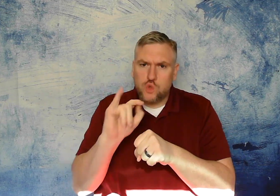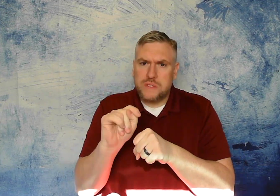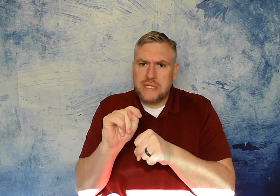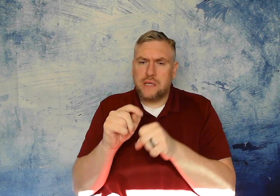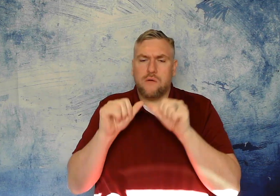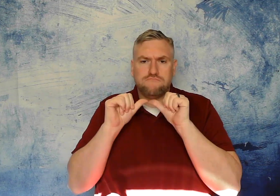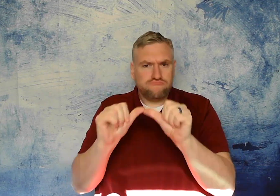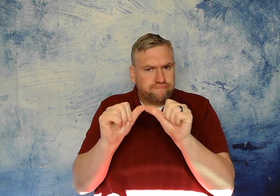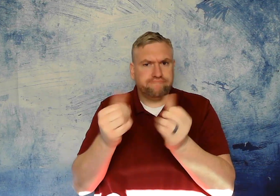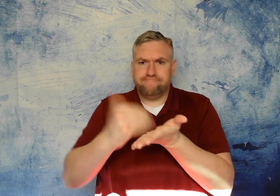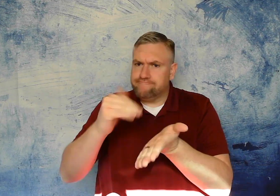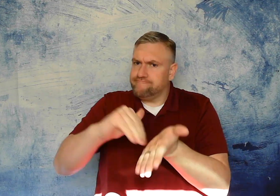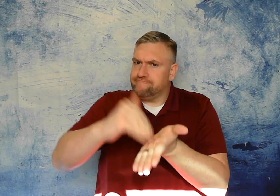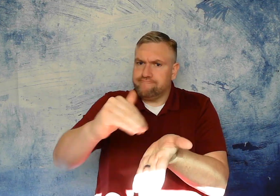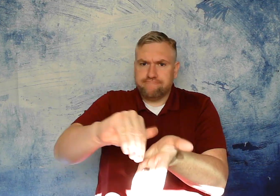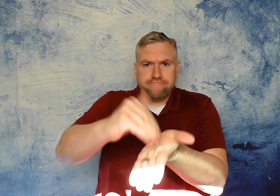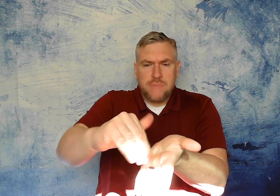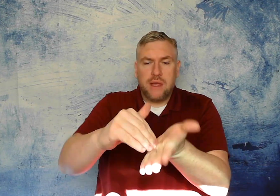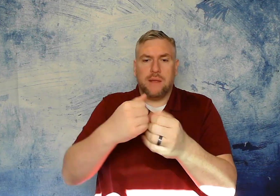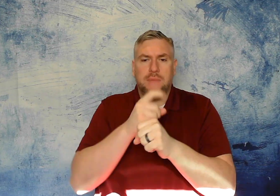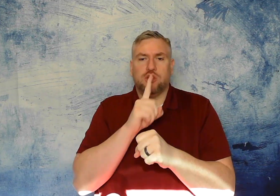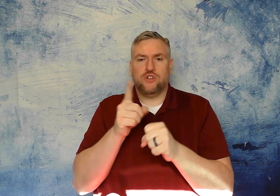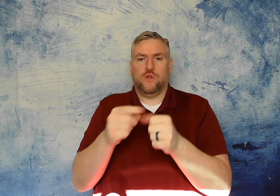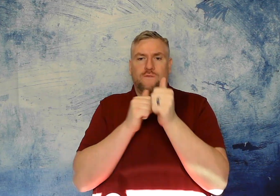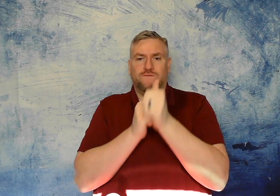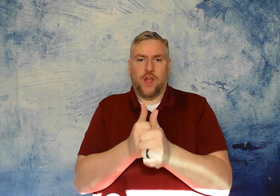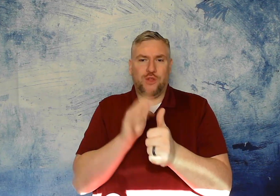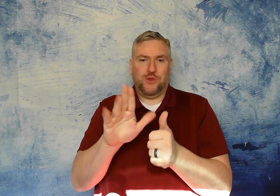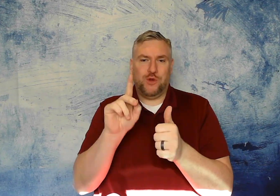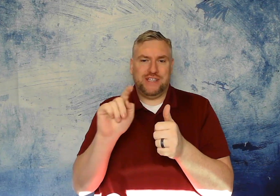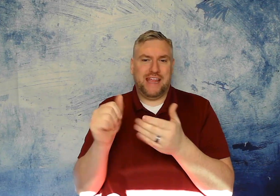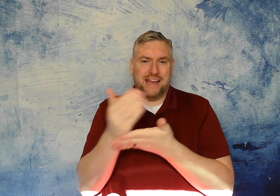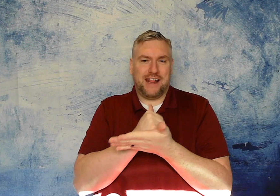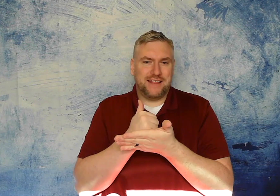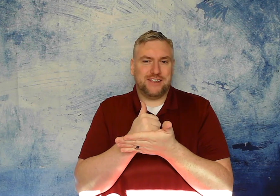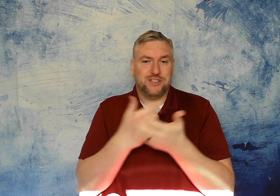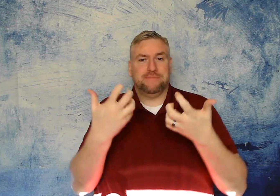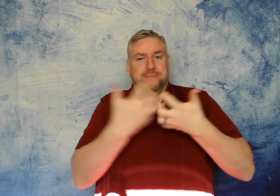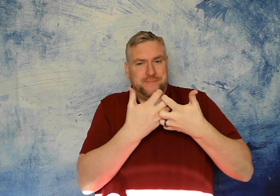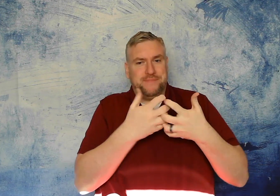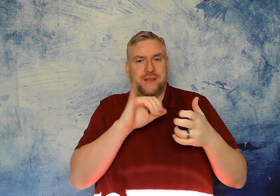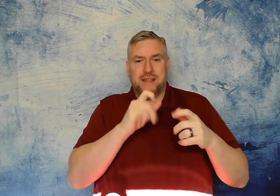What's important is using it and maintaining that consistency, frequency of use,